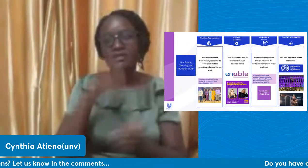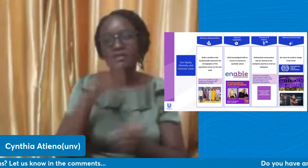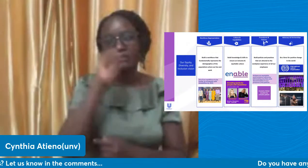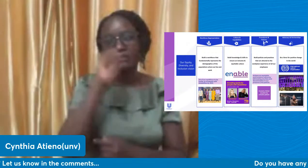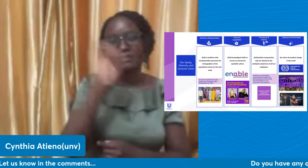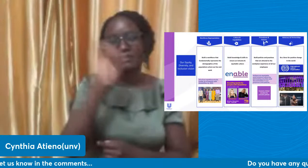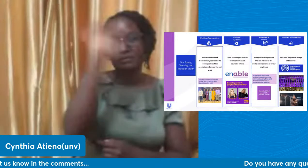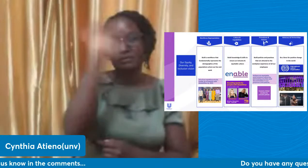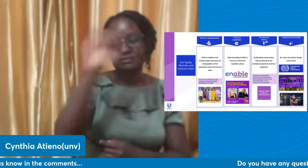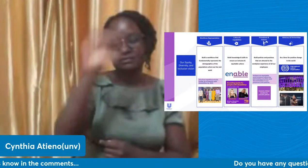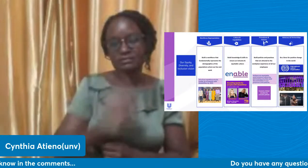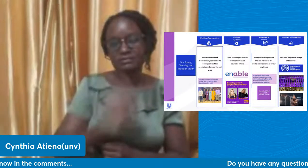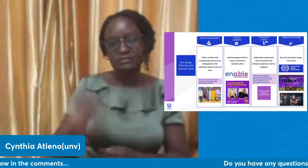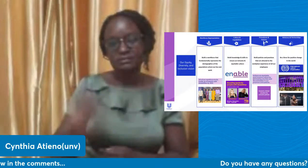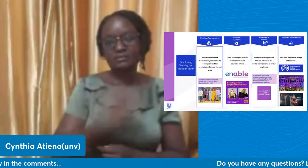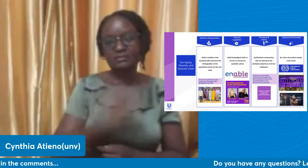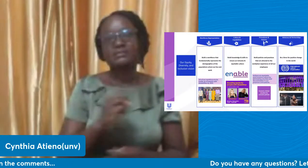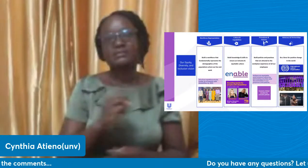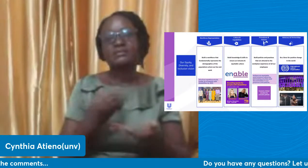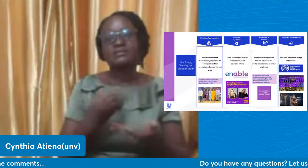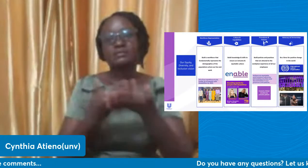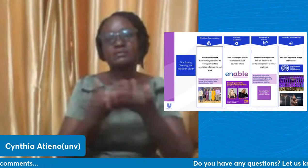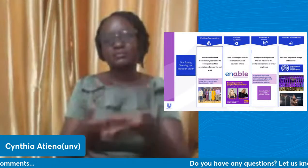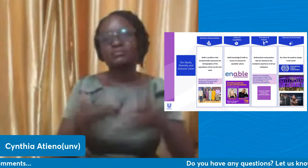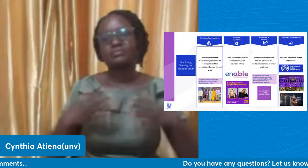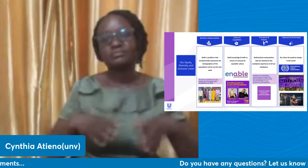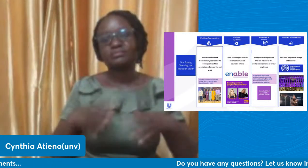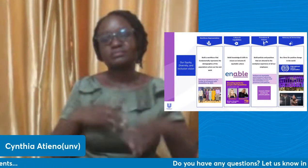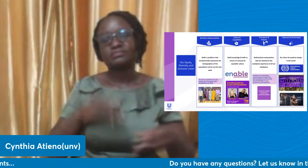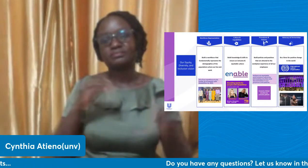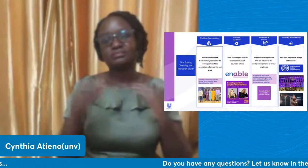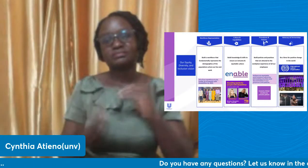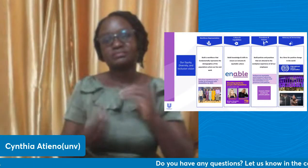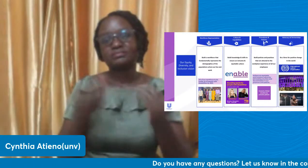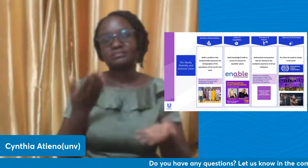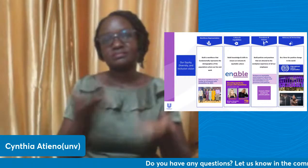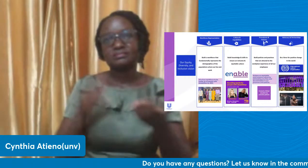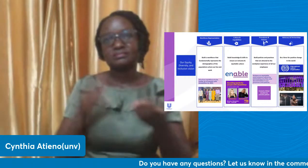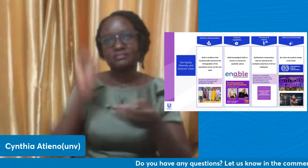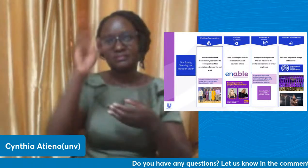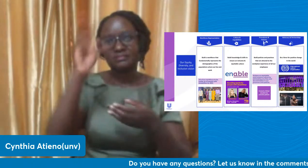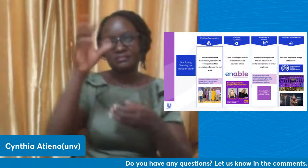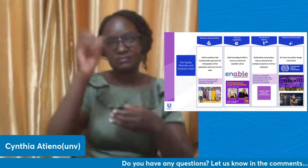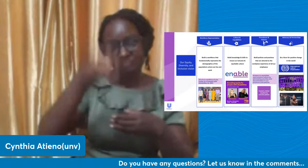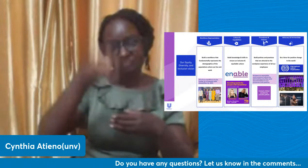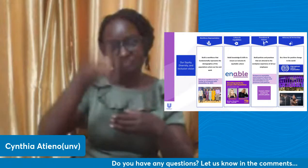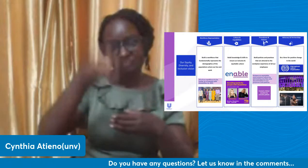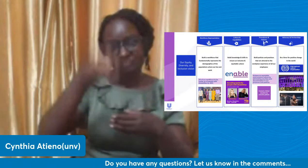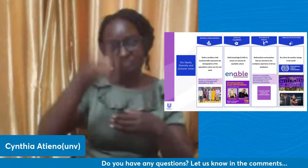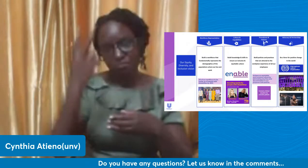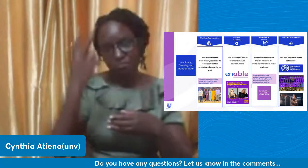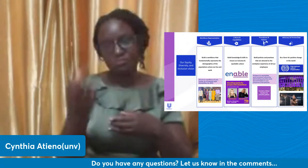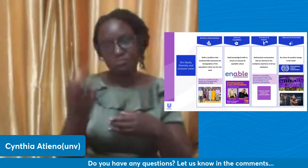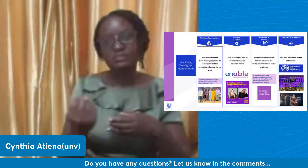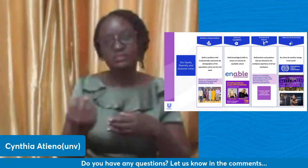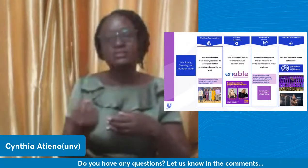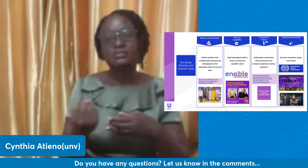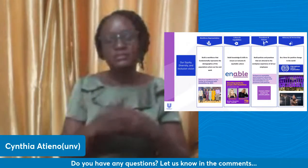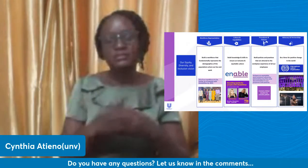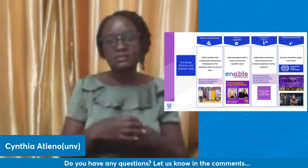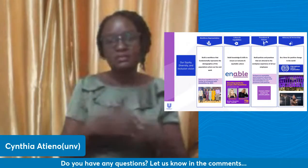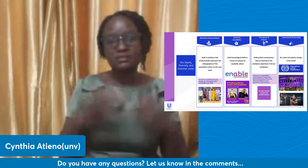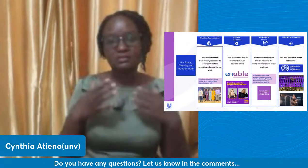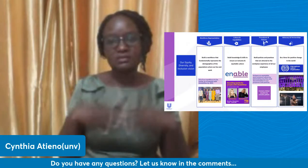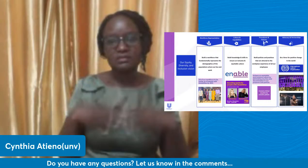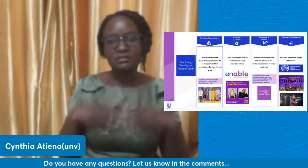made of people with disabilities by 2025. So that's a little bit about the people working for